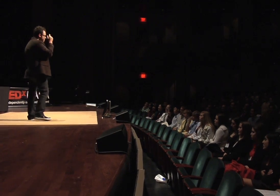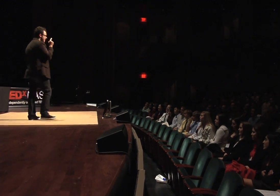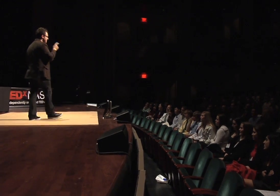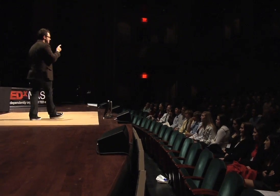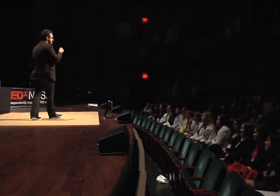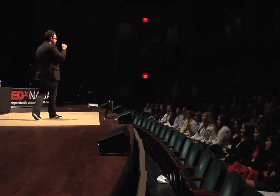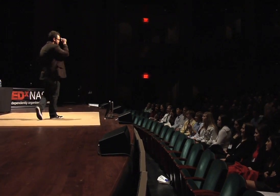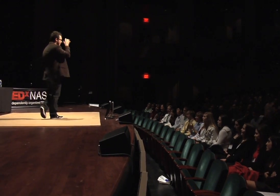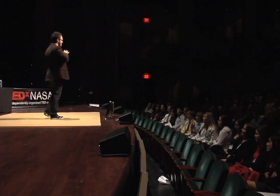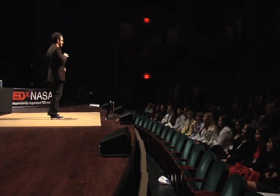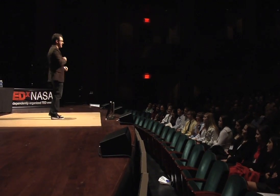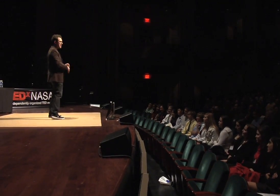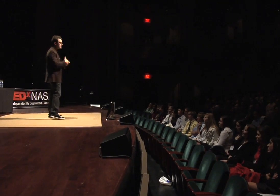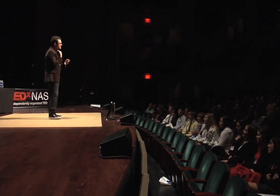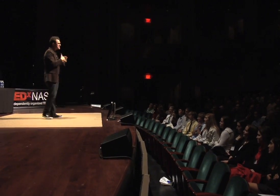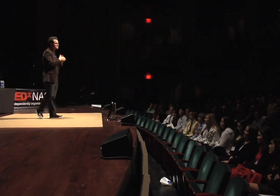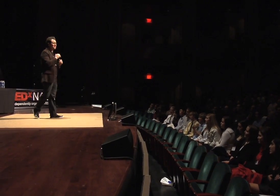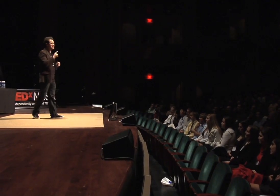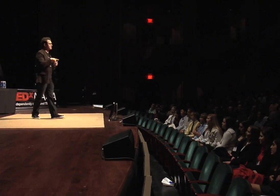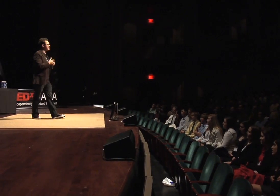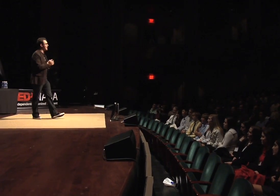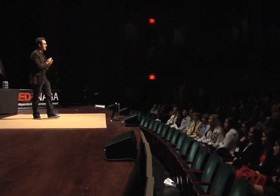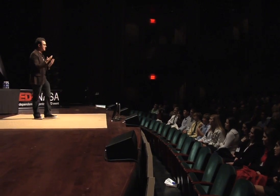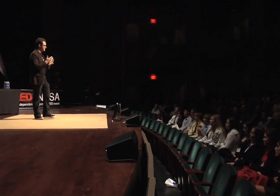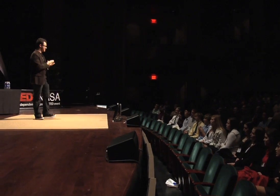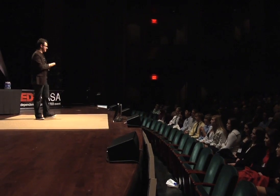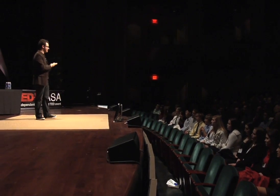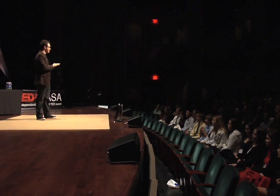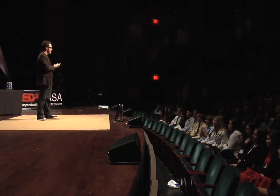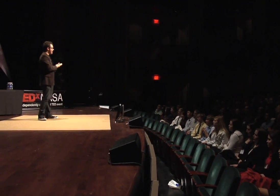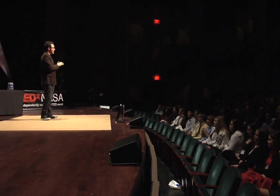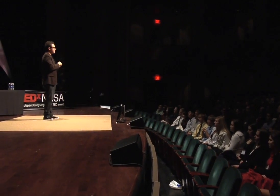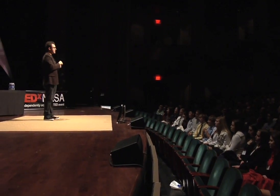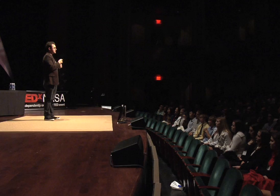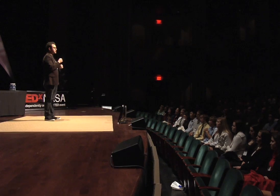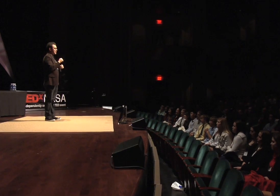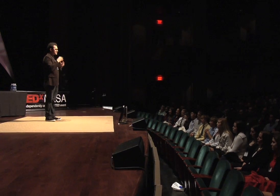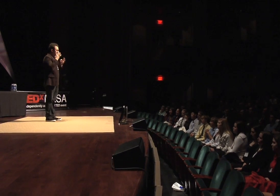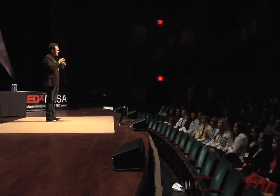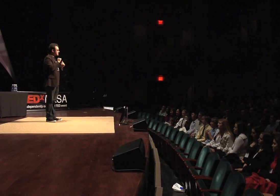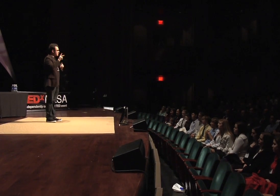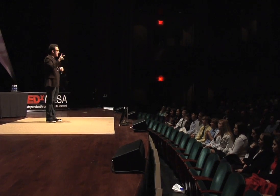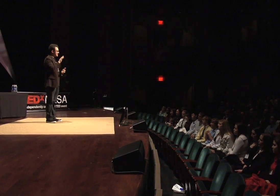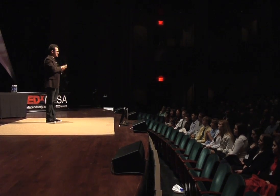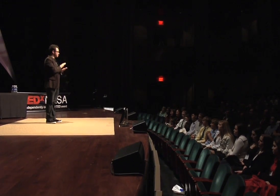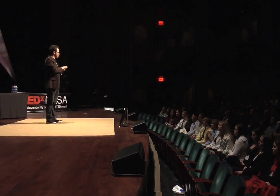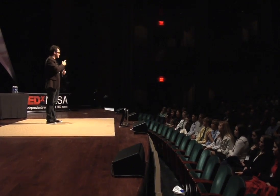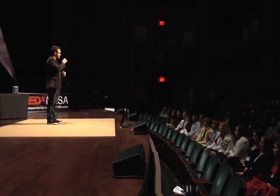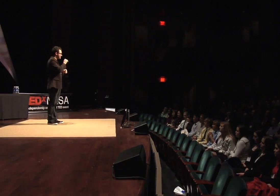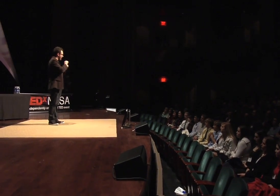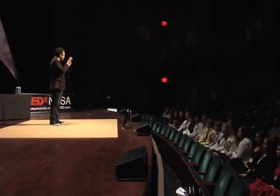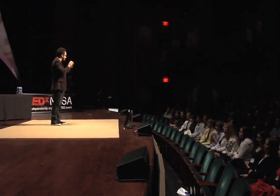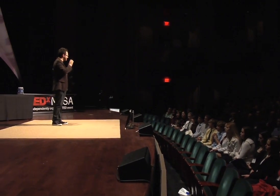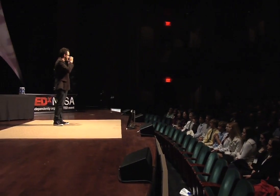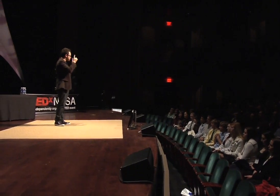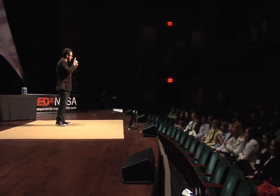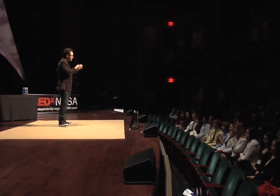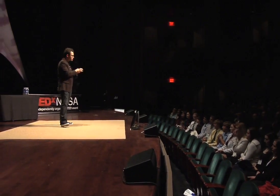that this was my man. I was emailing him about everything. But, you know, I decided to go back to school because obviously education